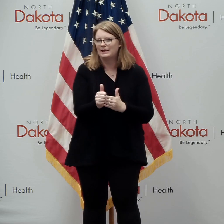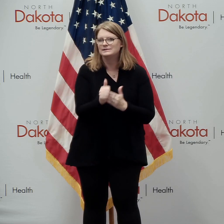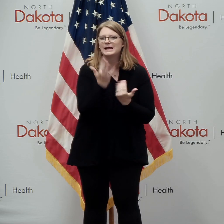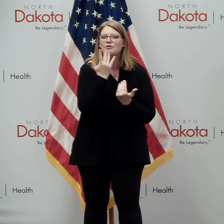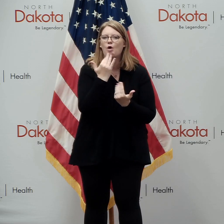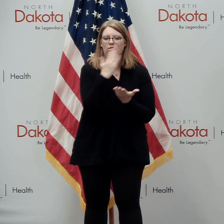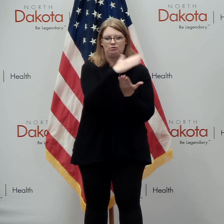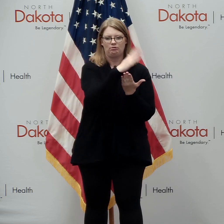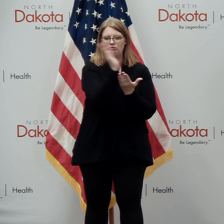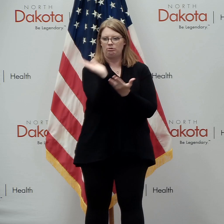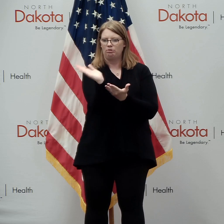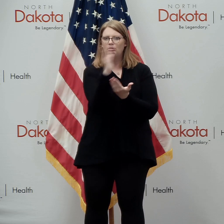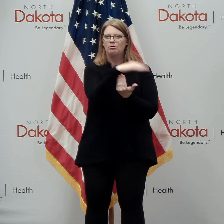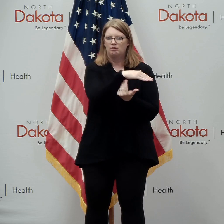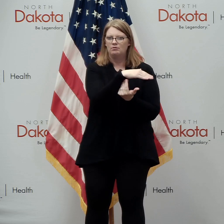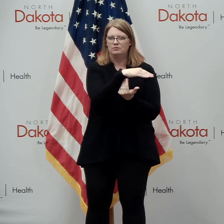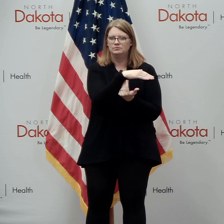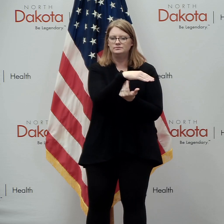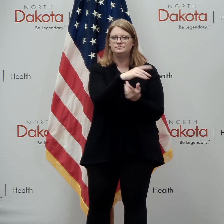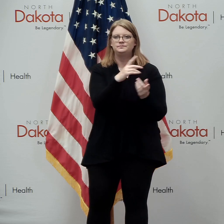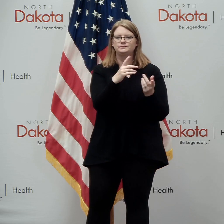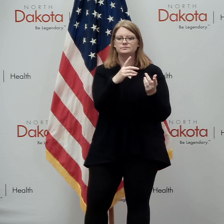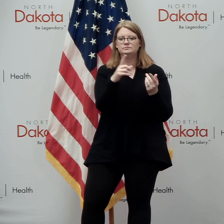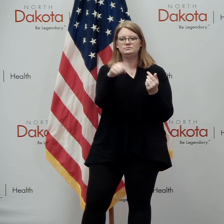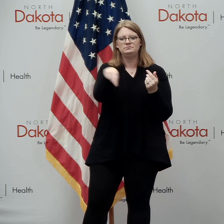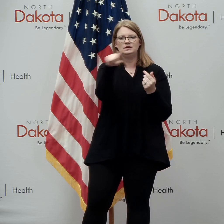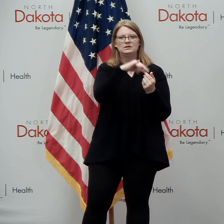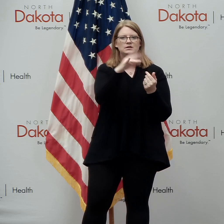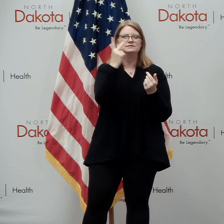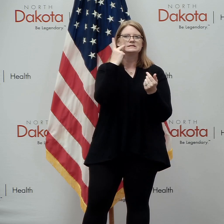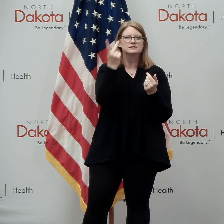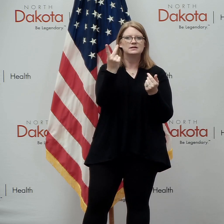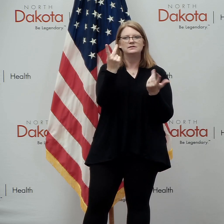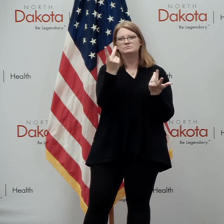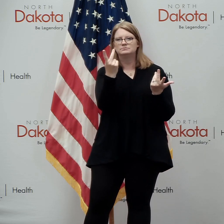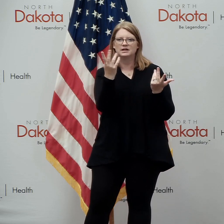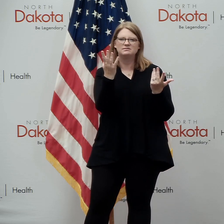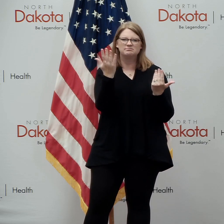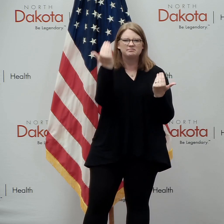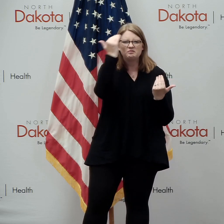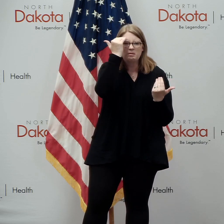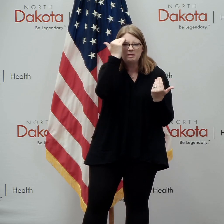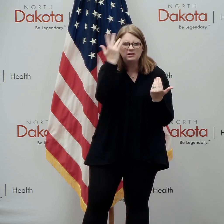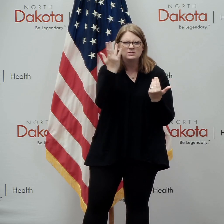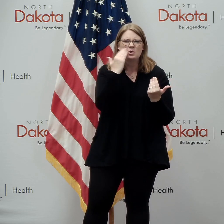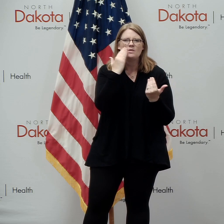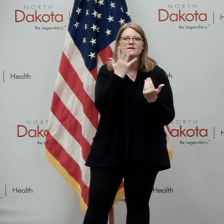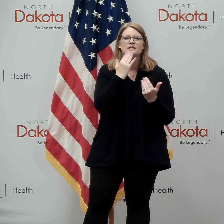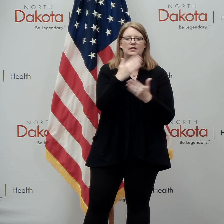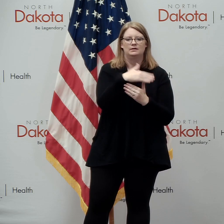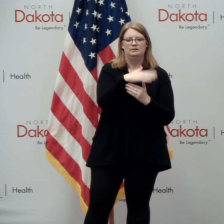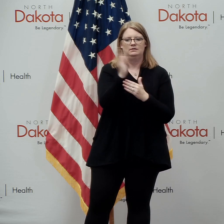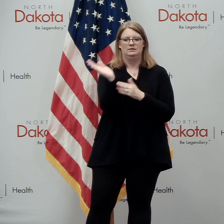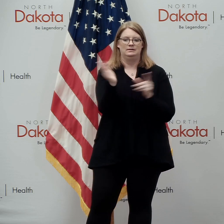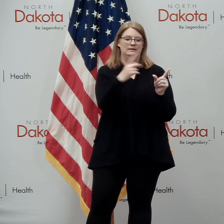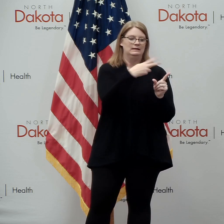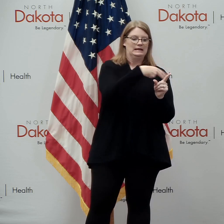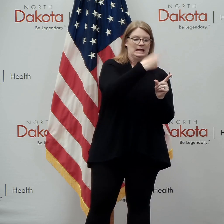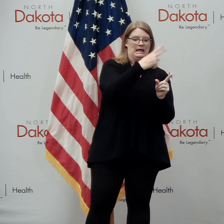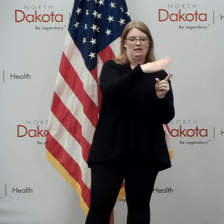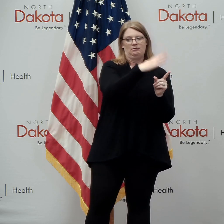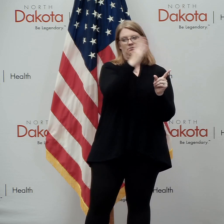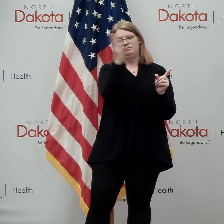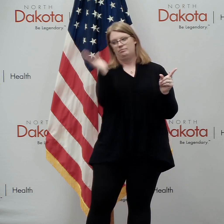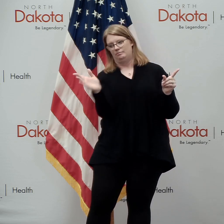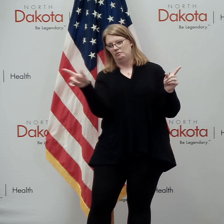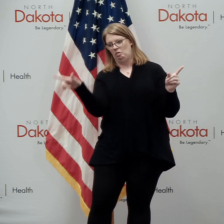for economic reactivation, and that's the dial, which I think everyone's got some familiarity with, but it goes from high risk to low risk on a